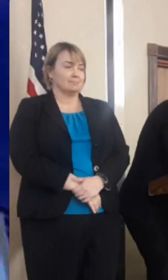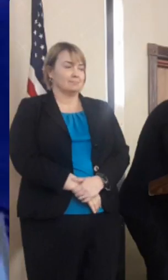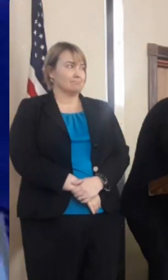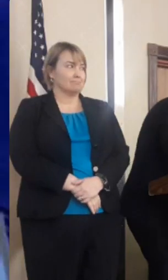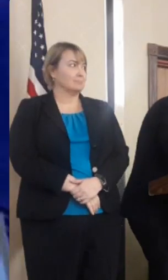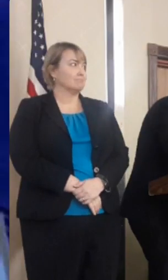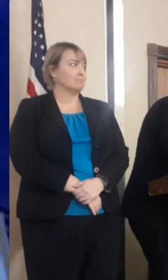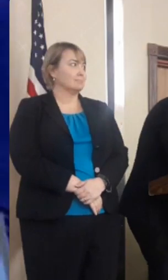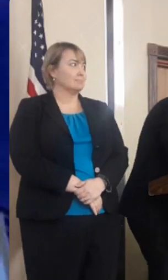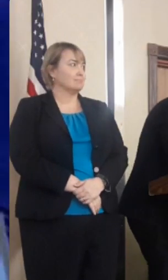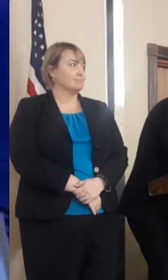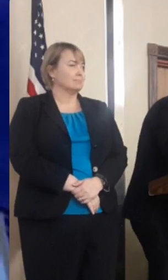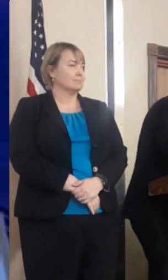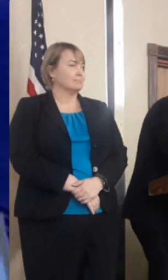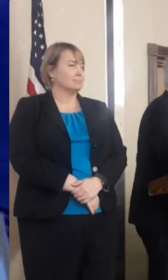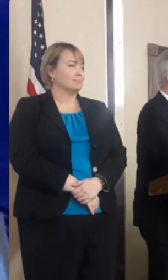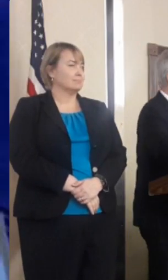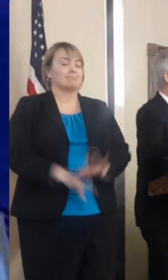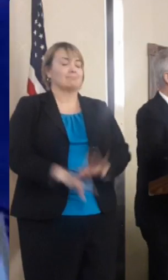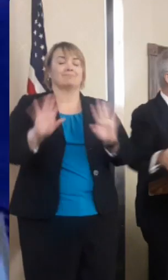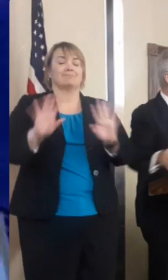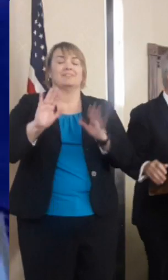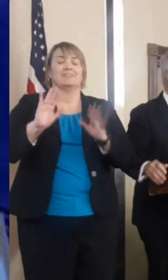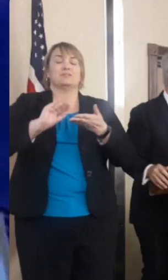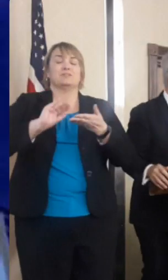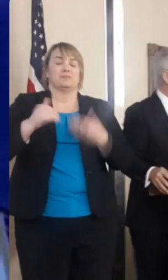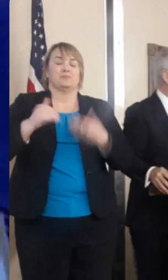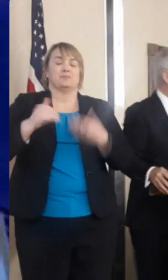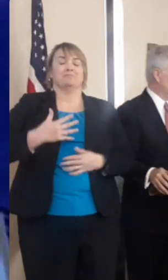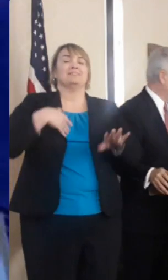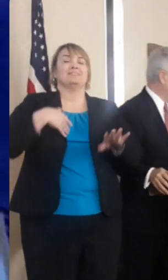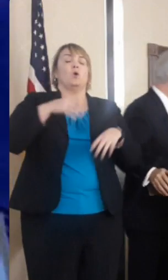Will apply to shall apply,